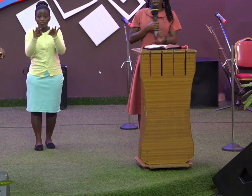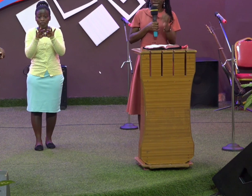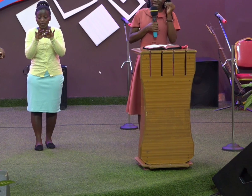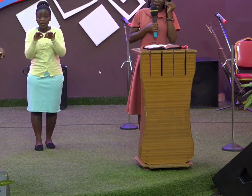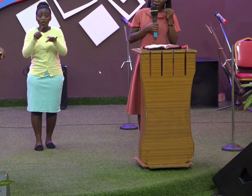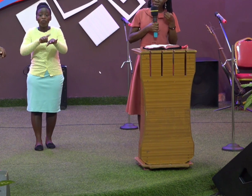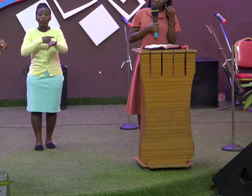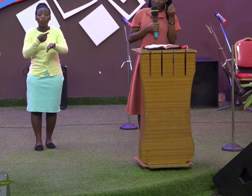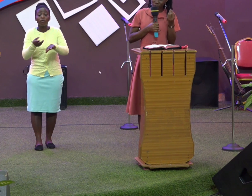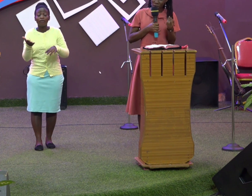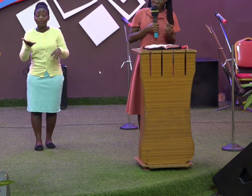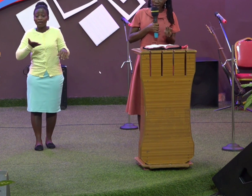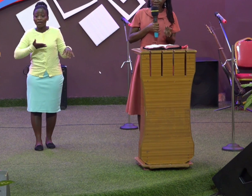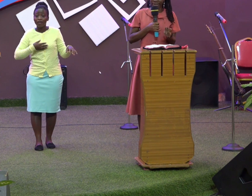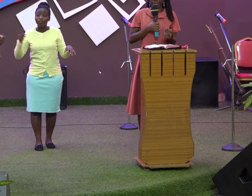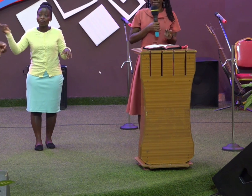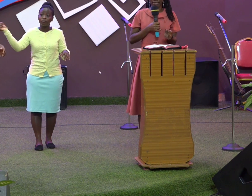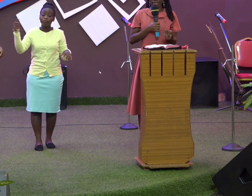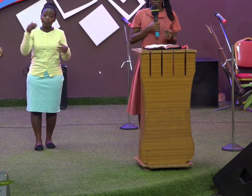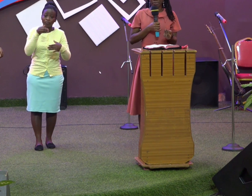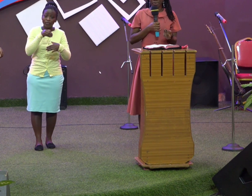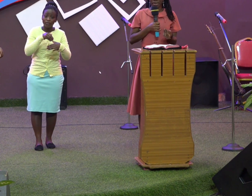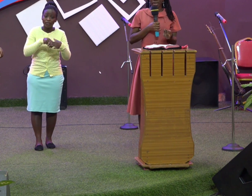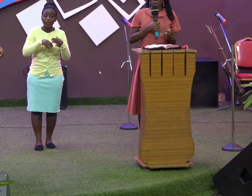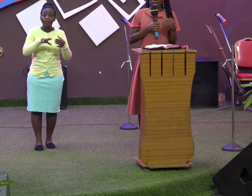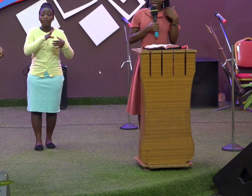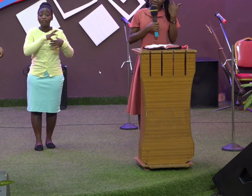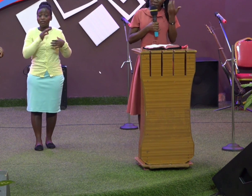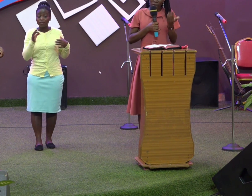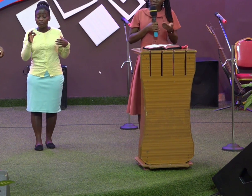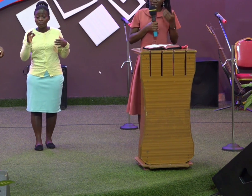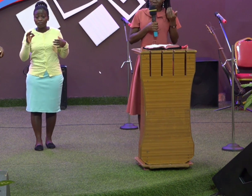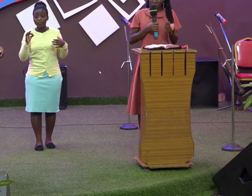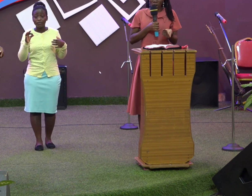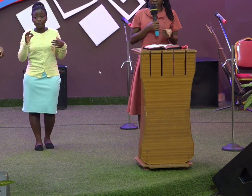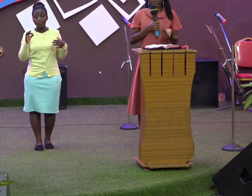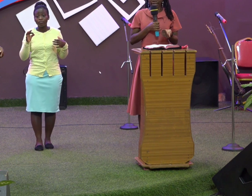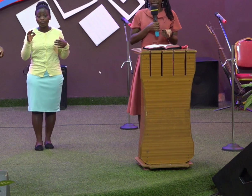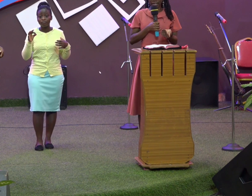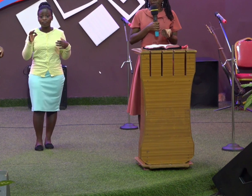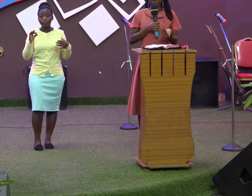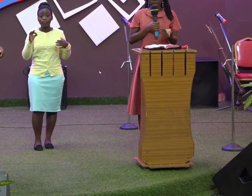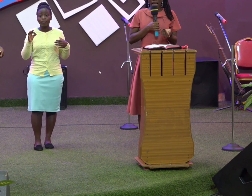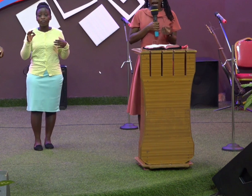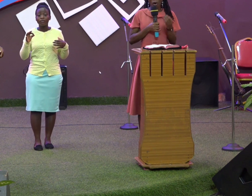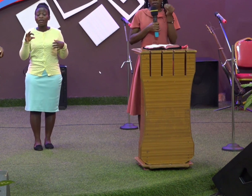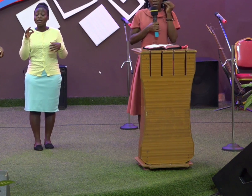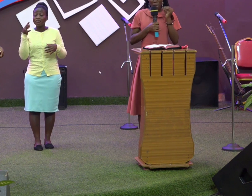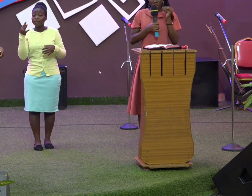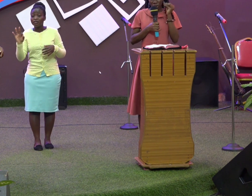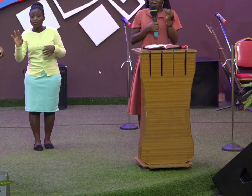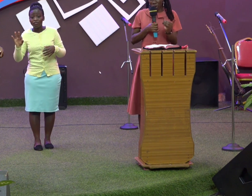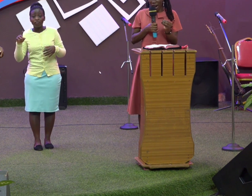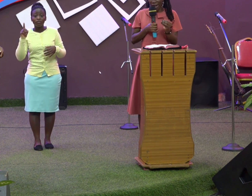when it has come out of the spirit. When it has come out of the the Spirit,